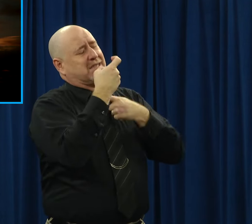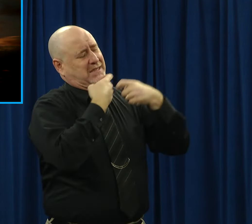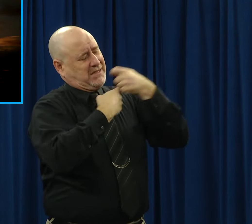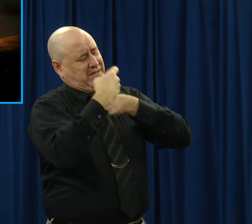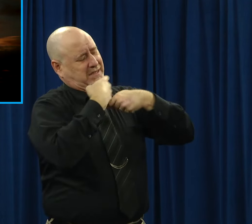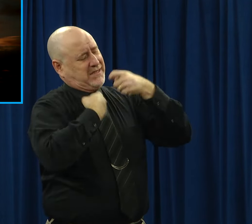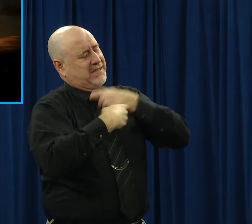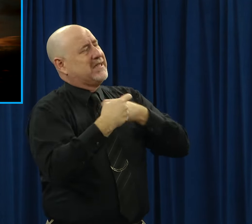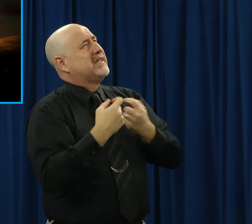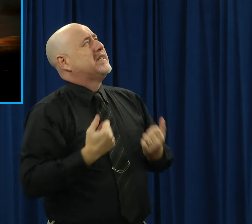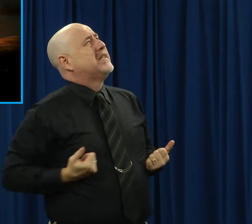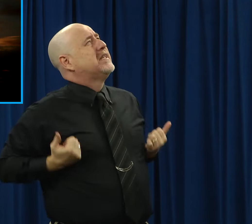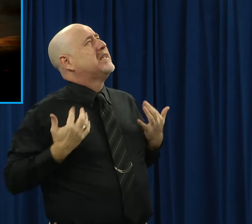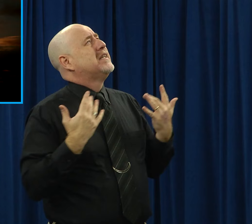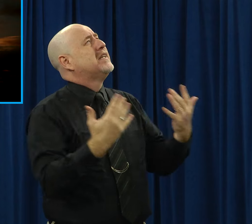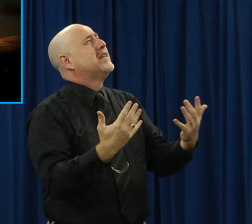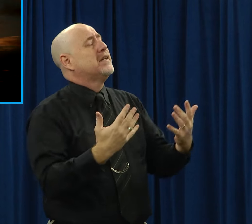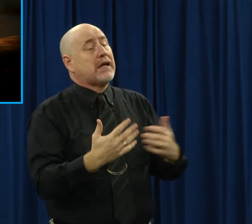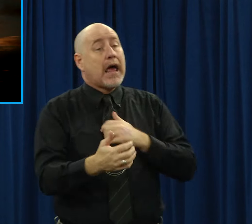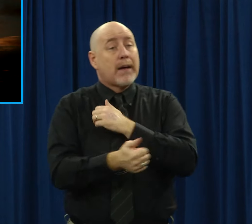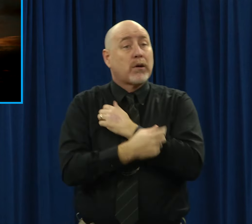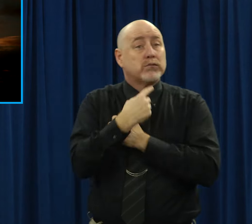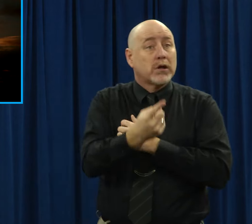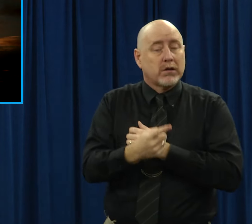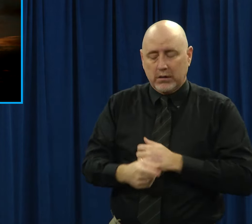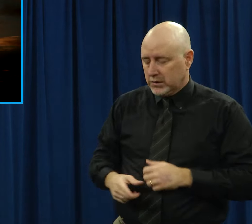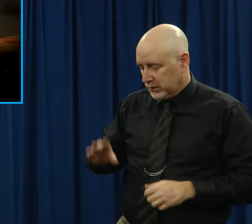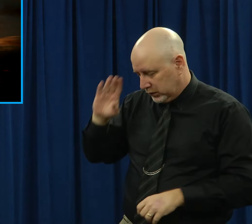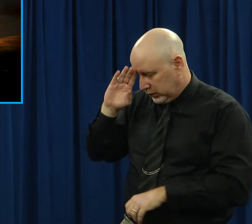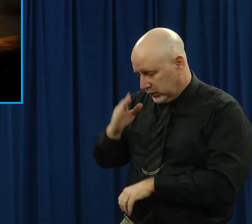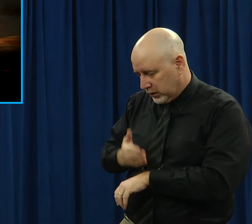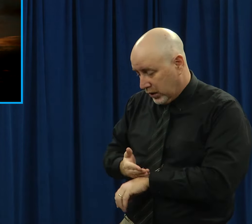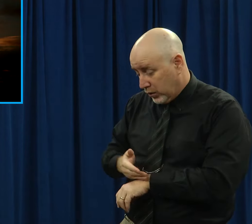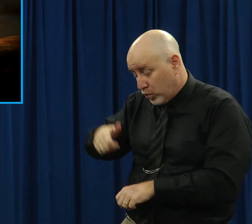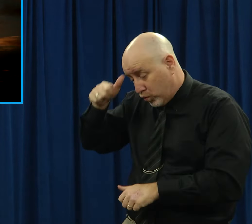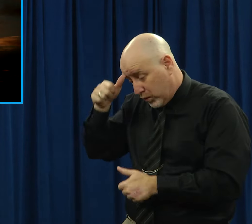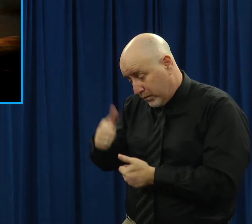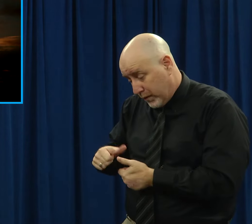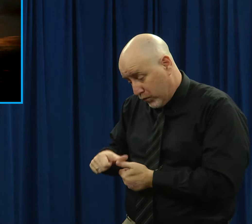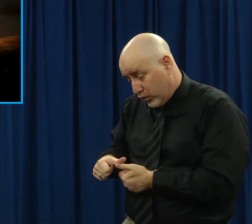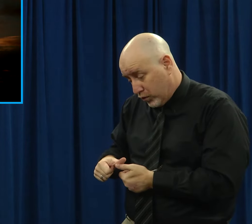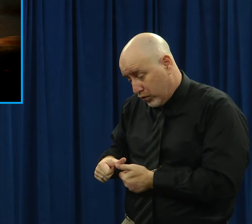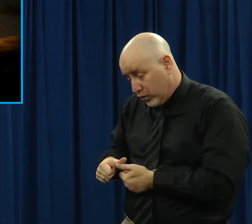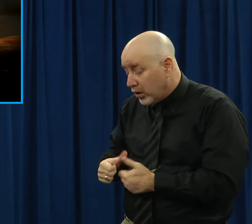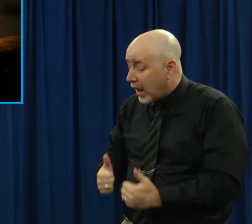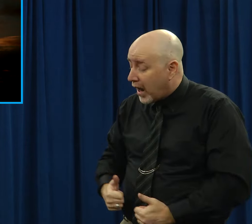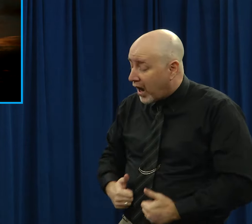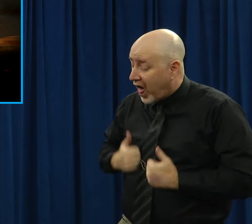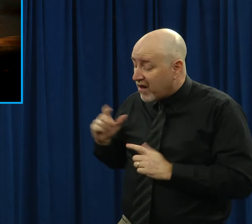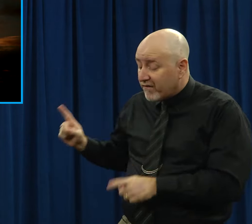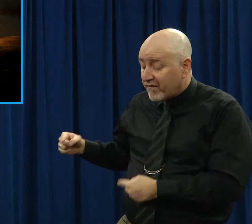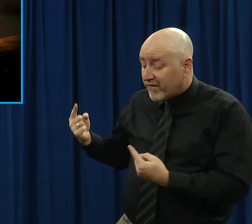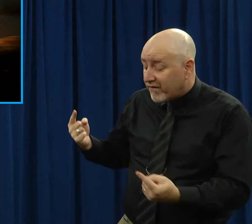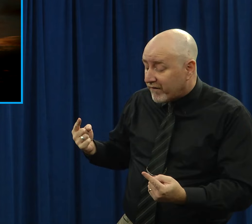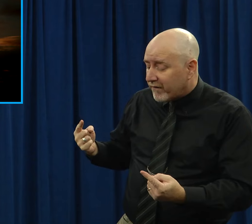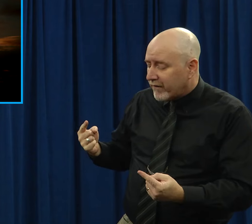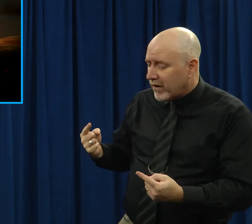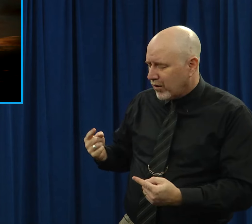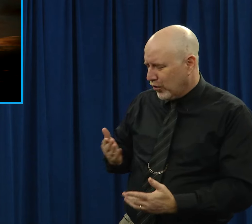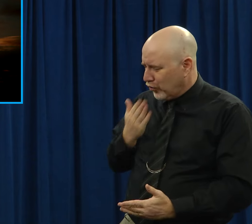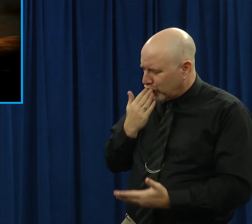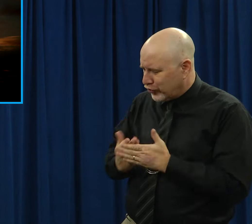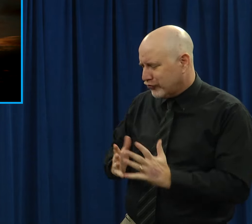tongue, for I am tormented in this flame." But Abraham said, "Son, remember that in your lifetime